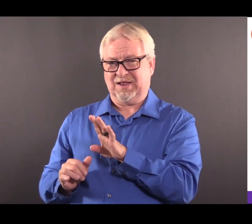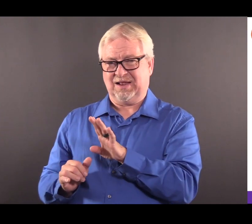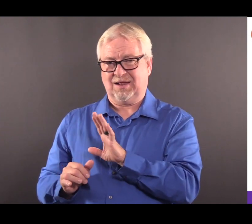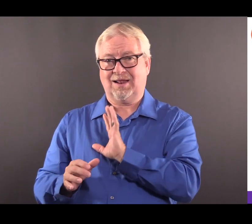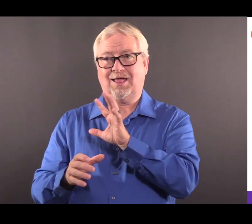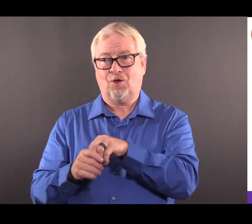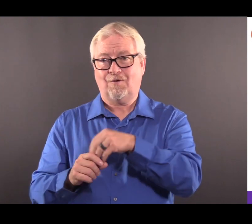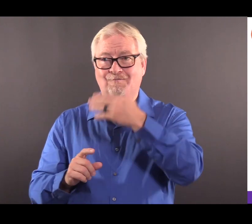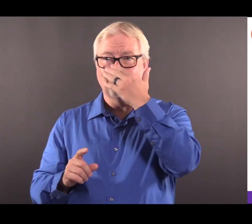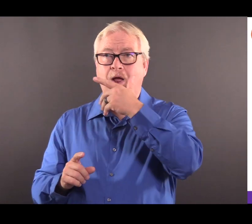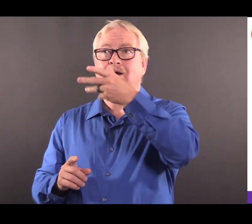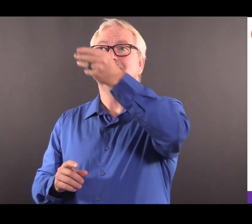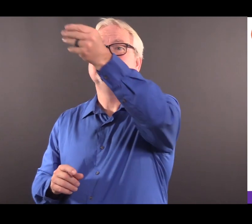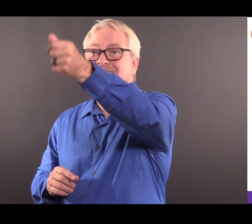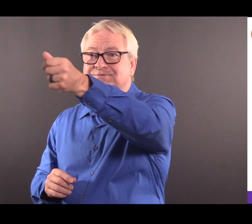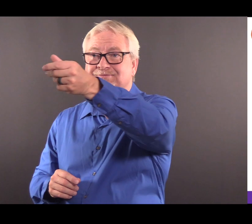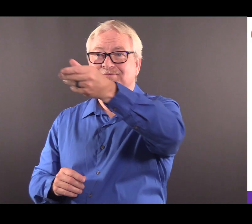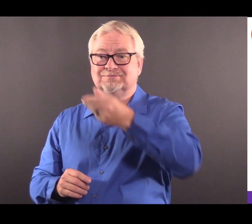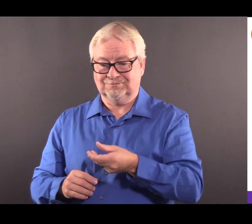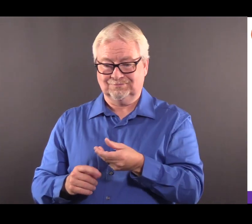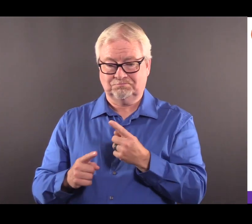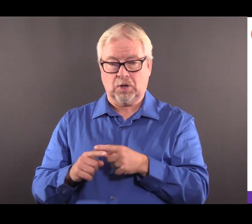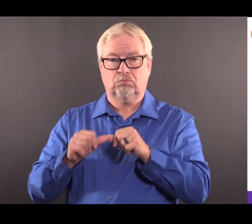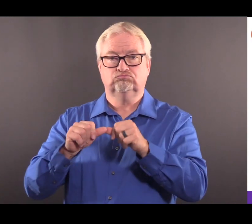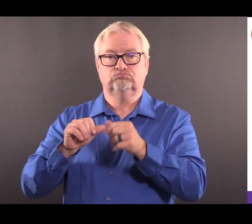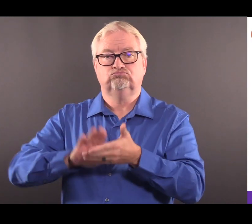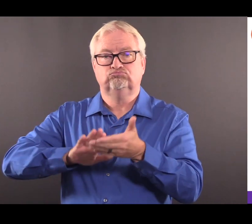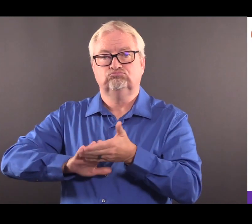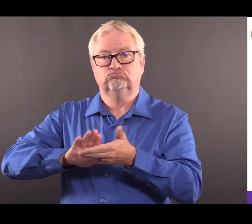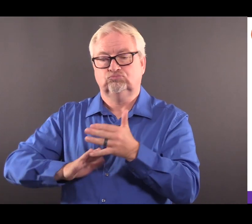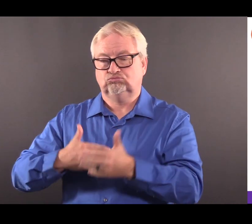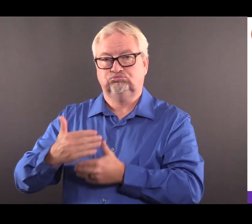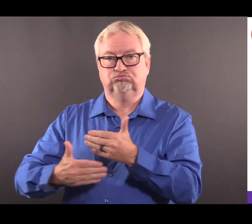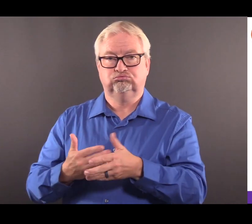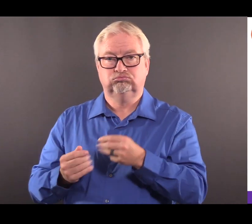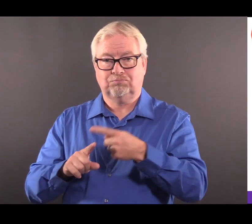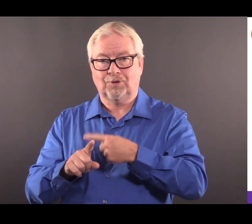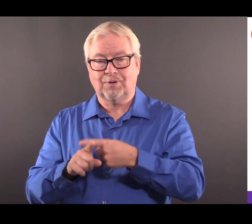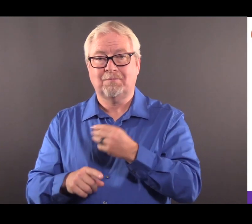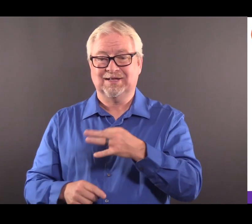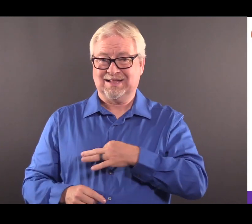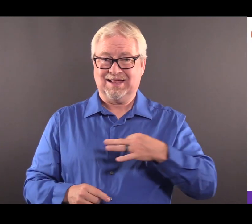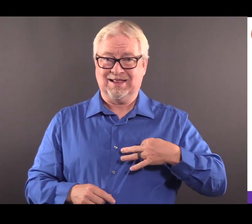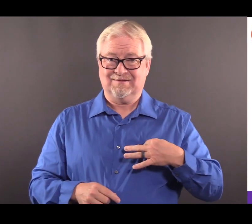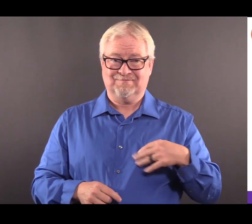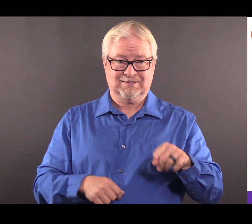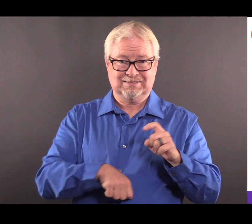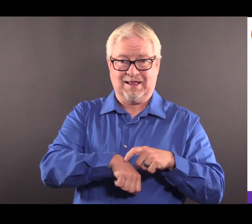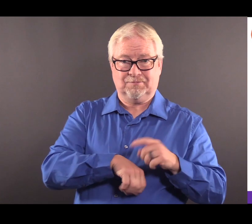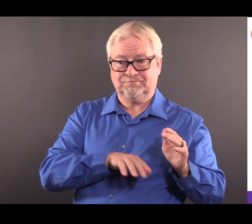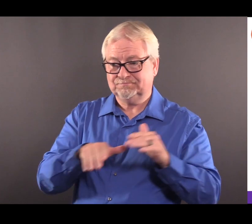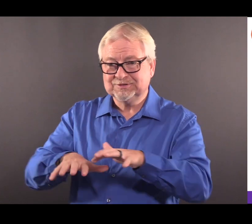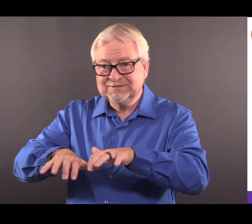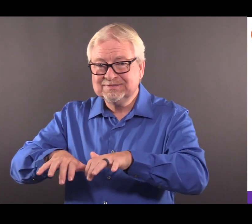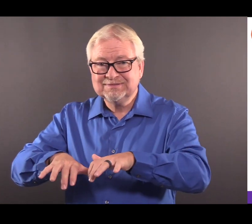database will be, including the upfront and ongoing database costs, as well as the staff time that